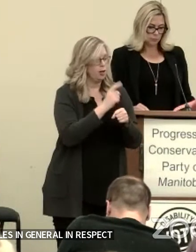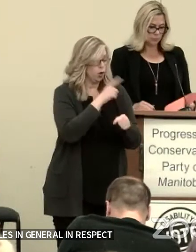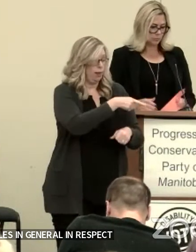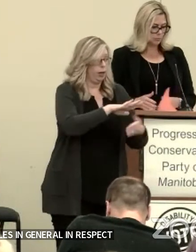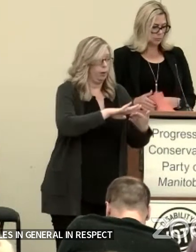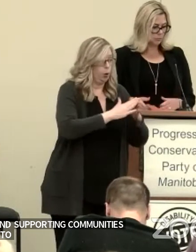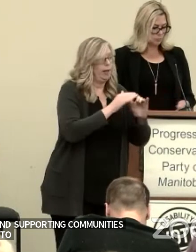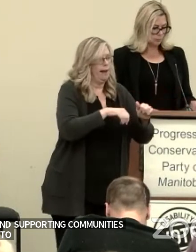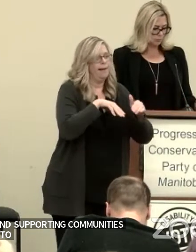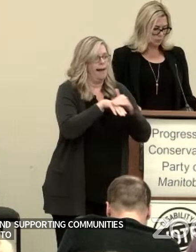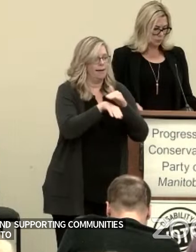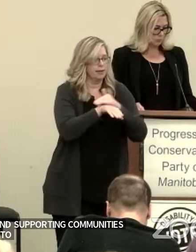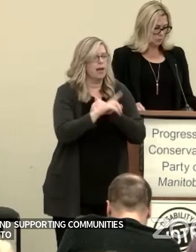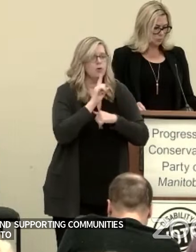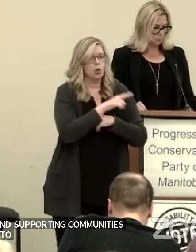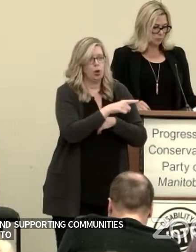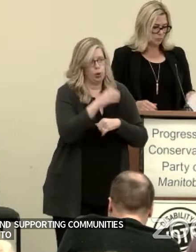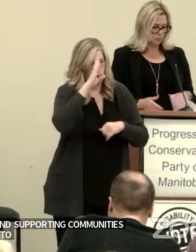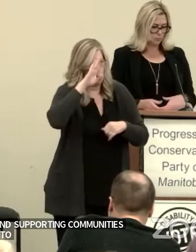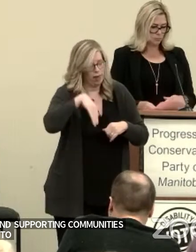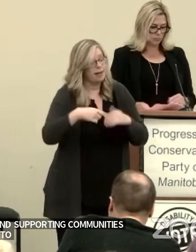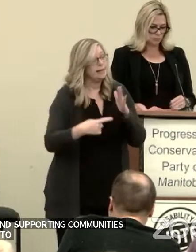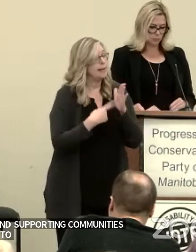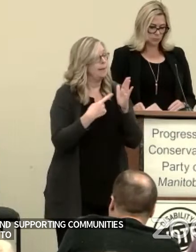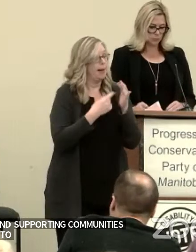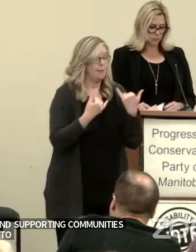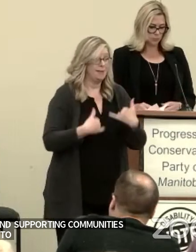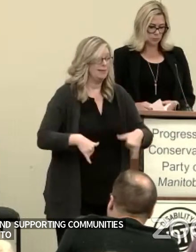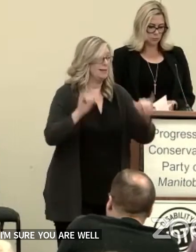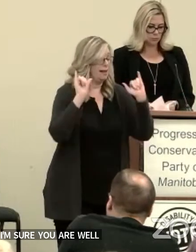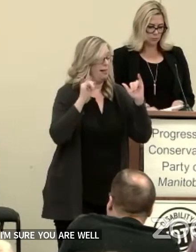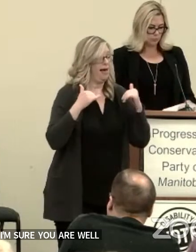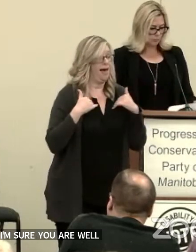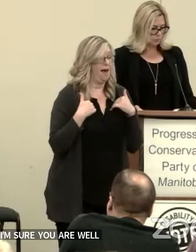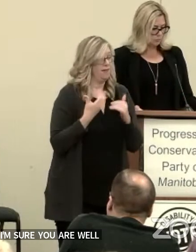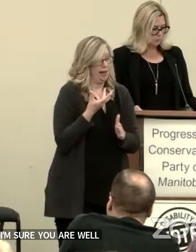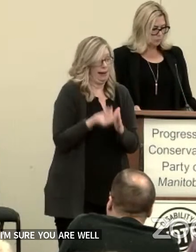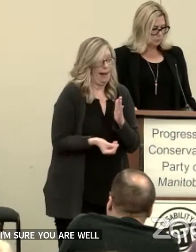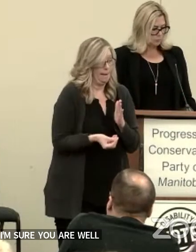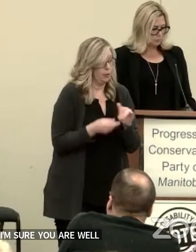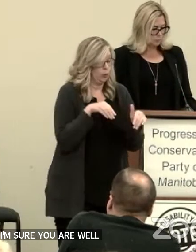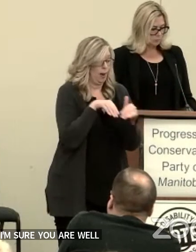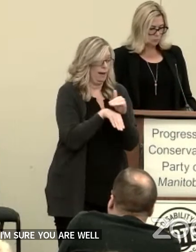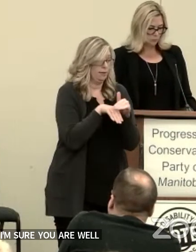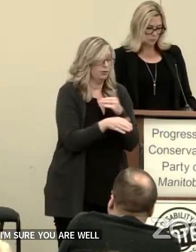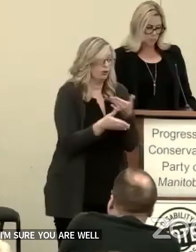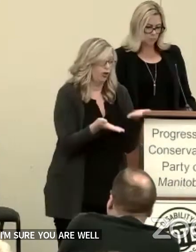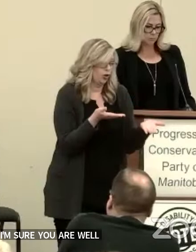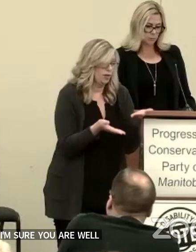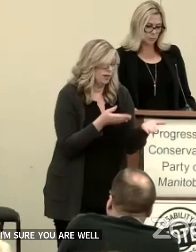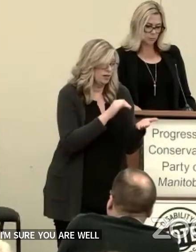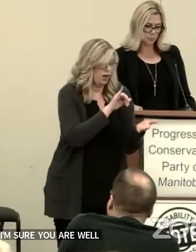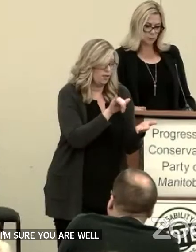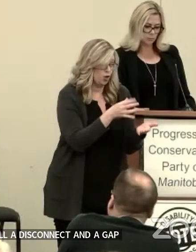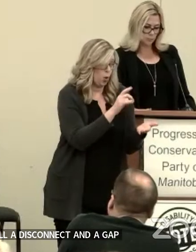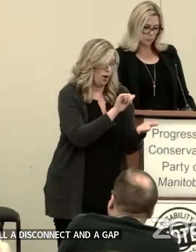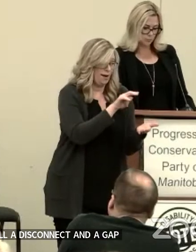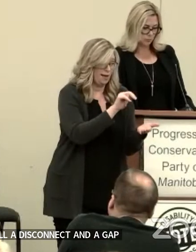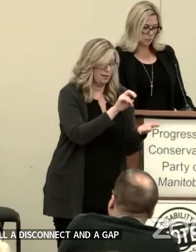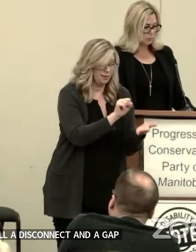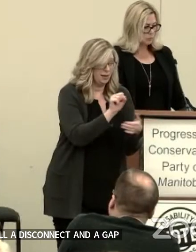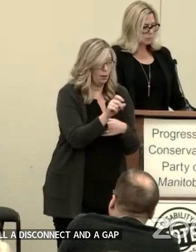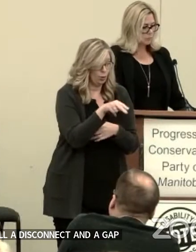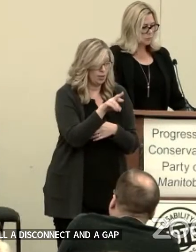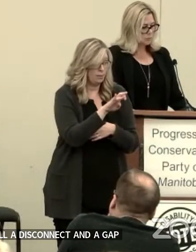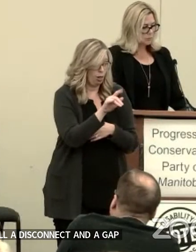principles. As I'm sure you are well aware that sometimes there's still a disconnect and a gap in being able to access those services or Jordan's principles for folks